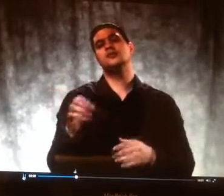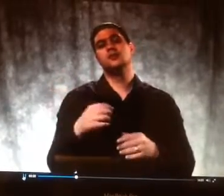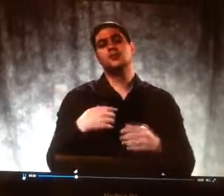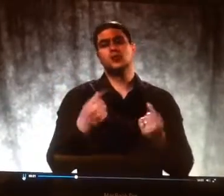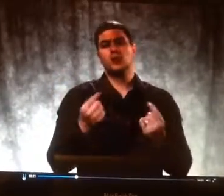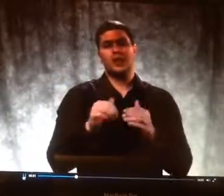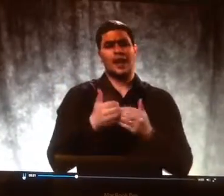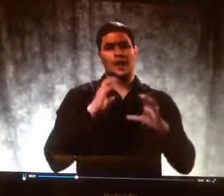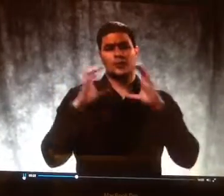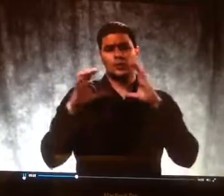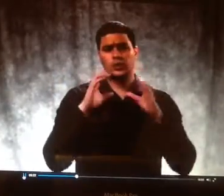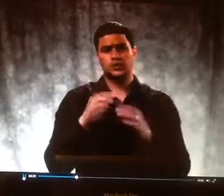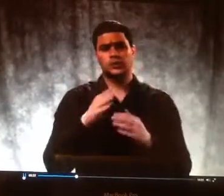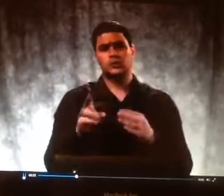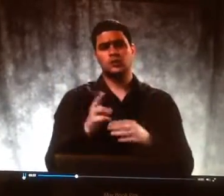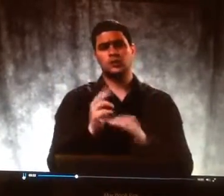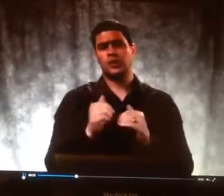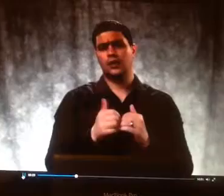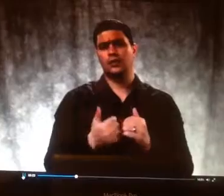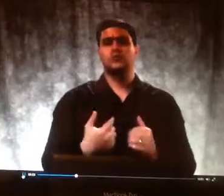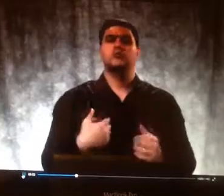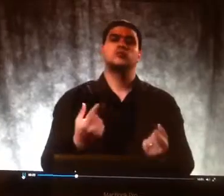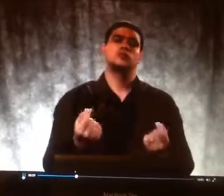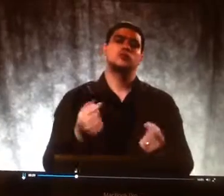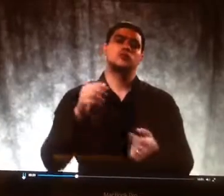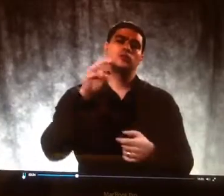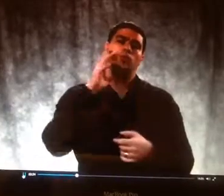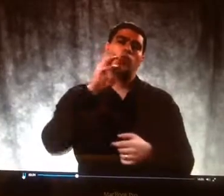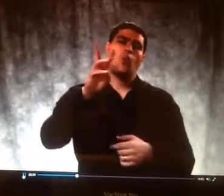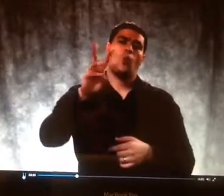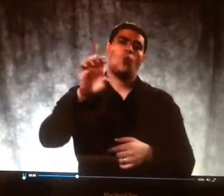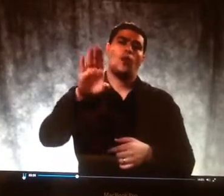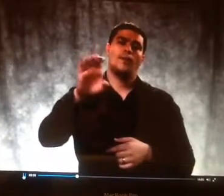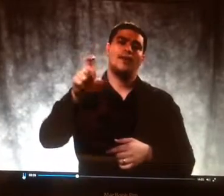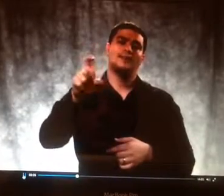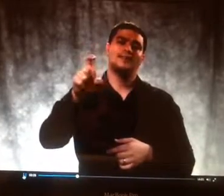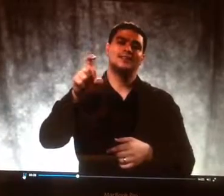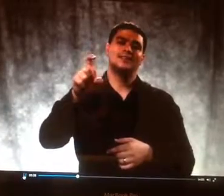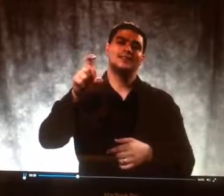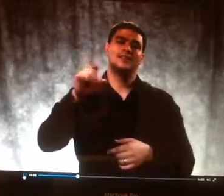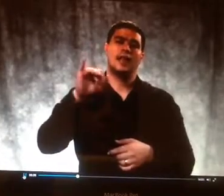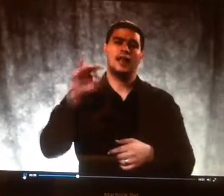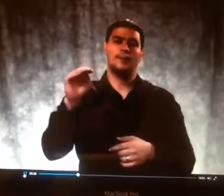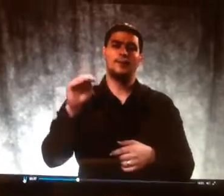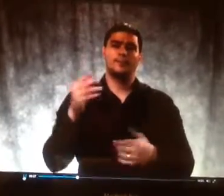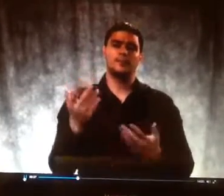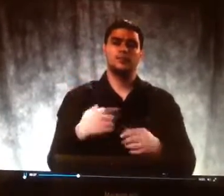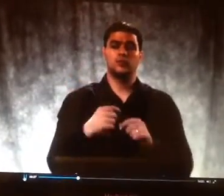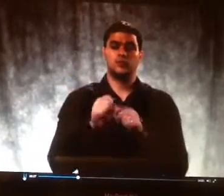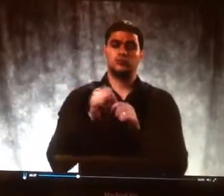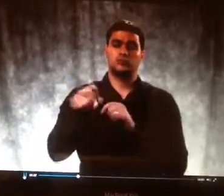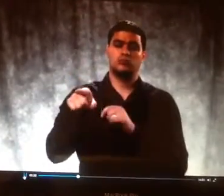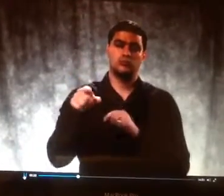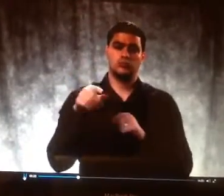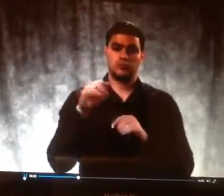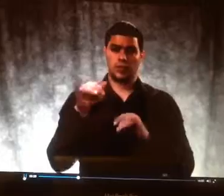would upload that into Excel. And I would use a program called WebEx in order to